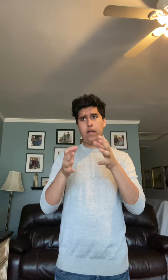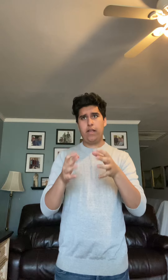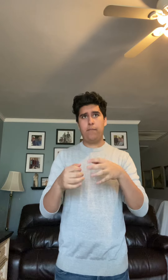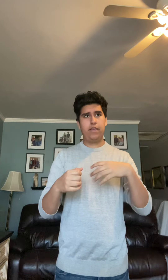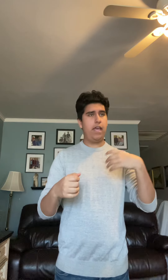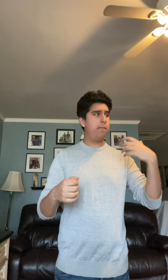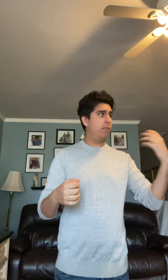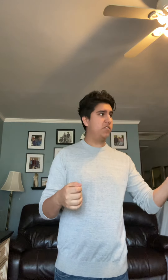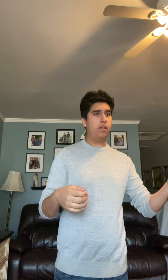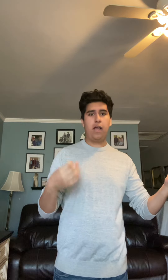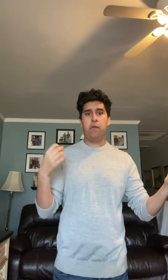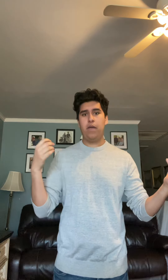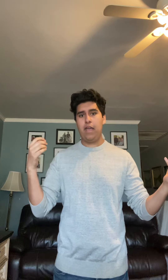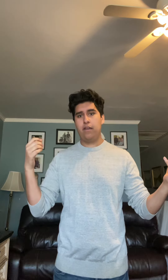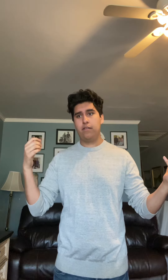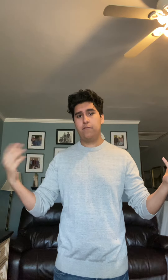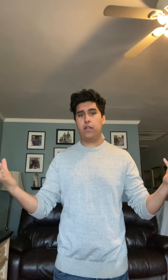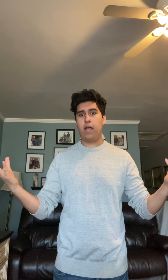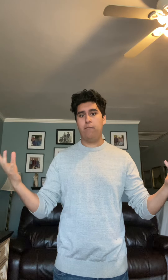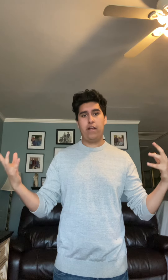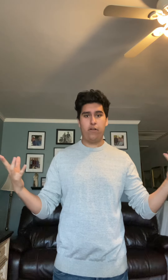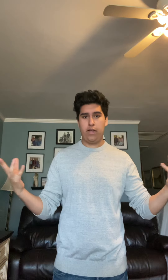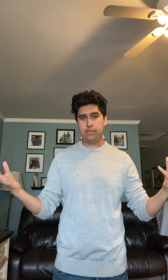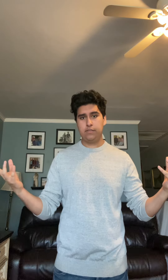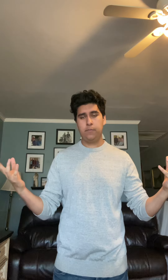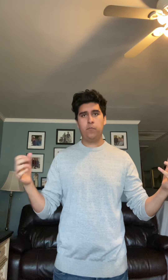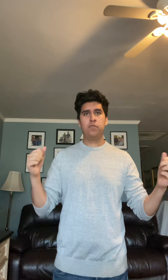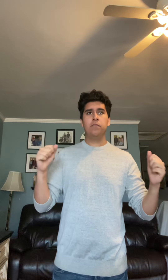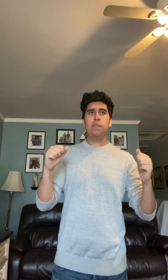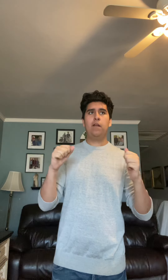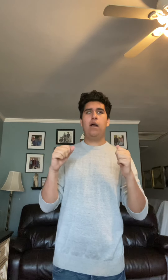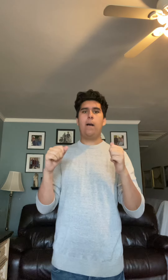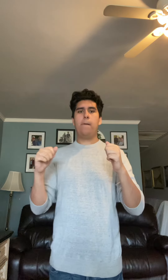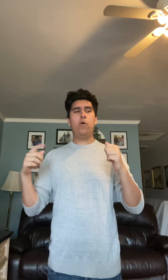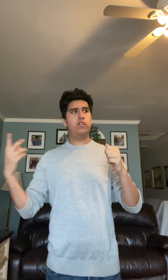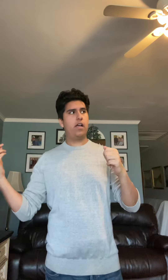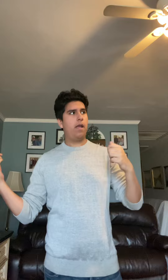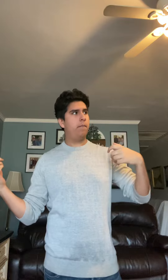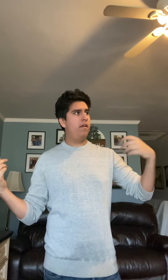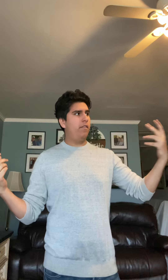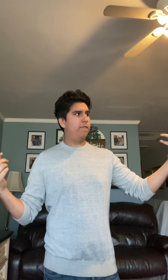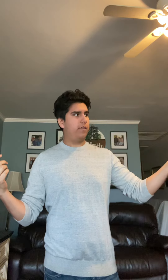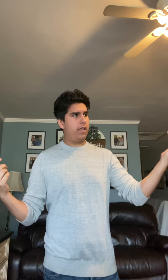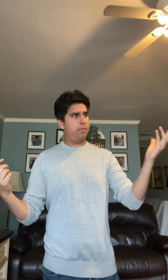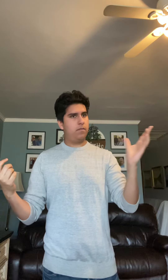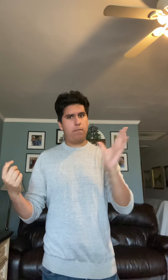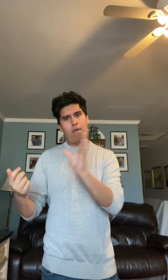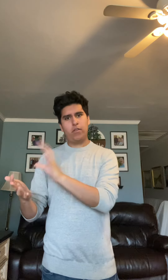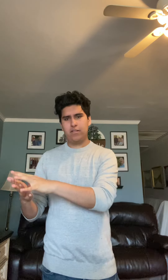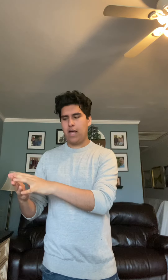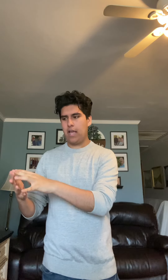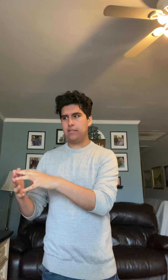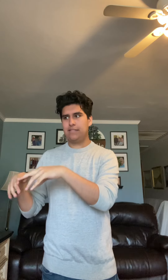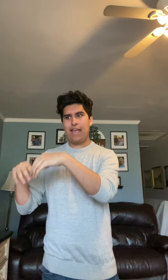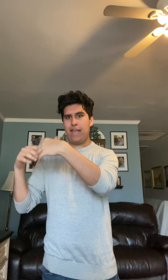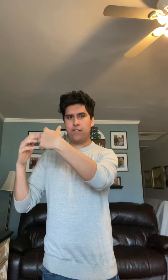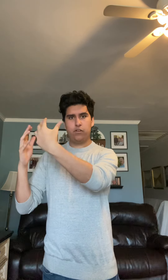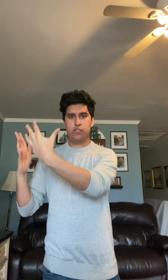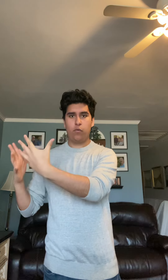Gungap came Muspelheim and Niflheim, fire and ice. Over time, the flames melted the ice and started to form the